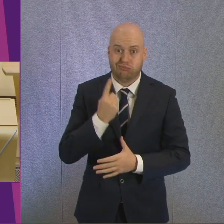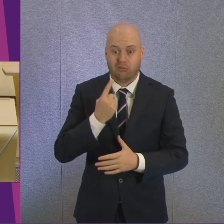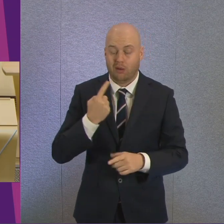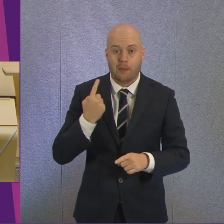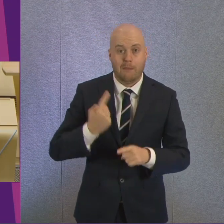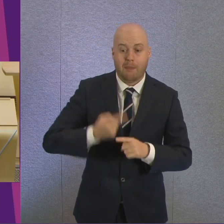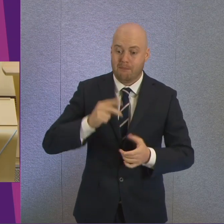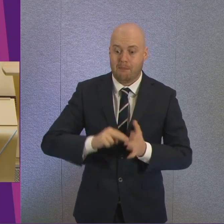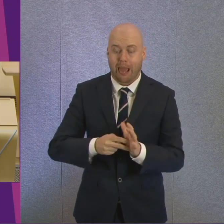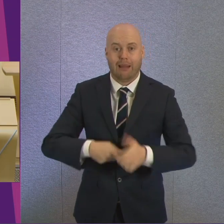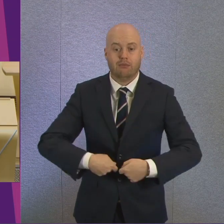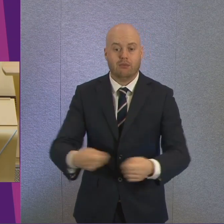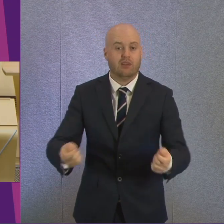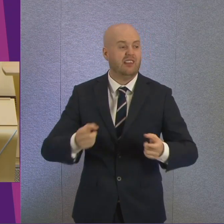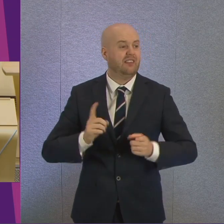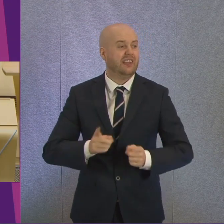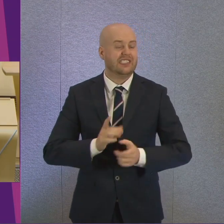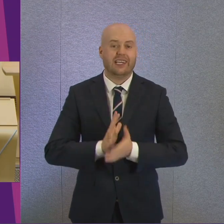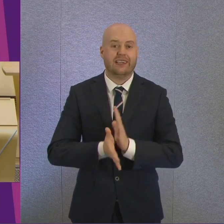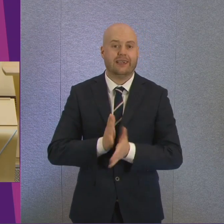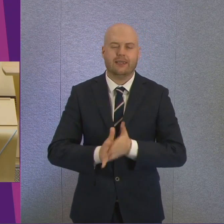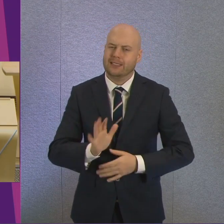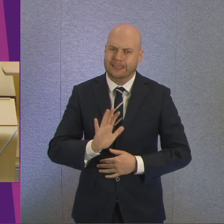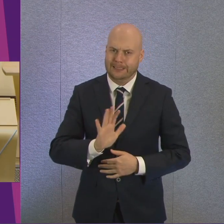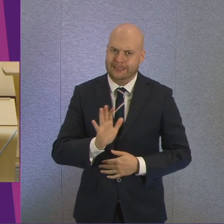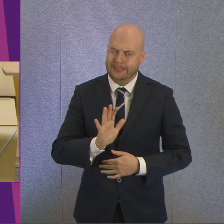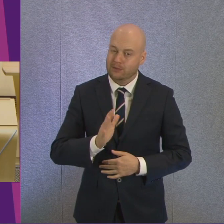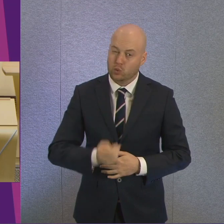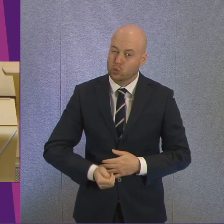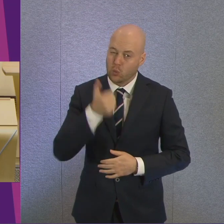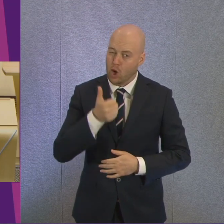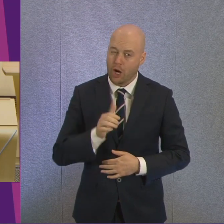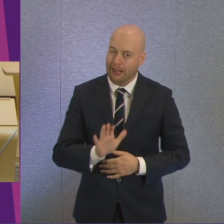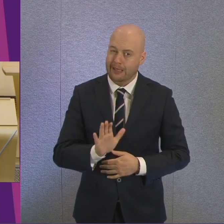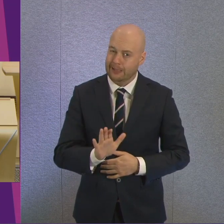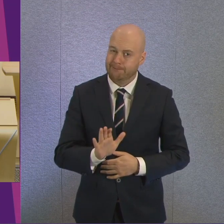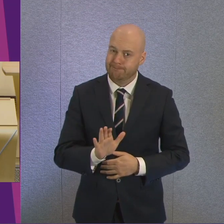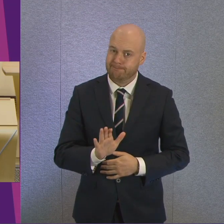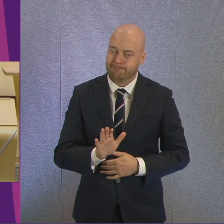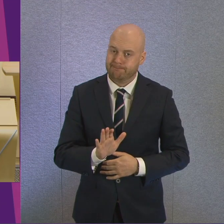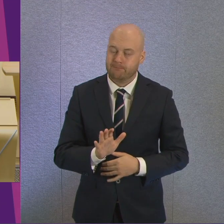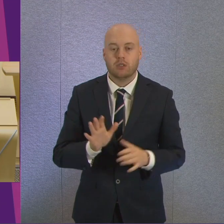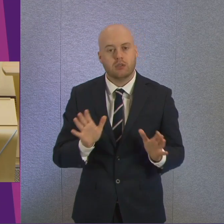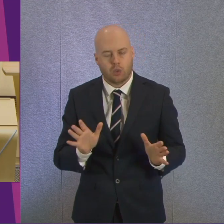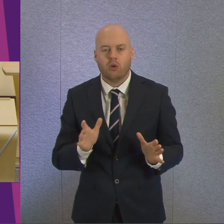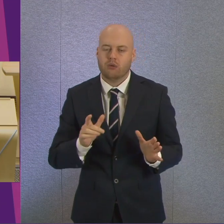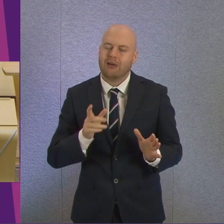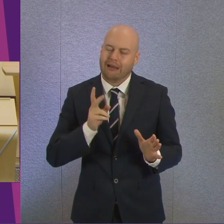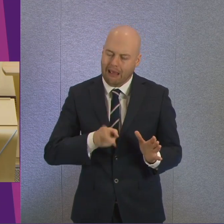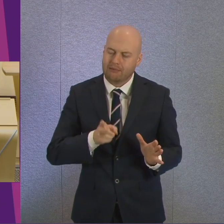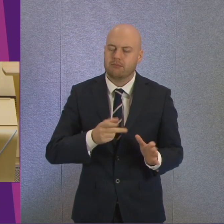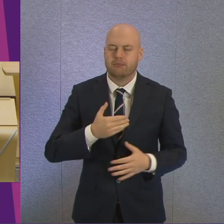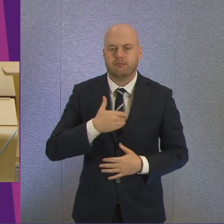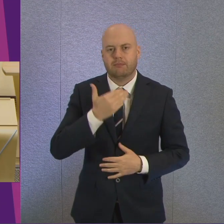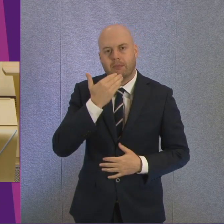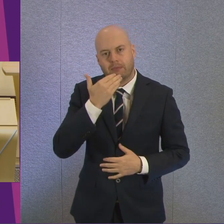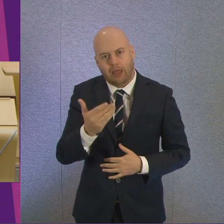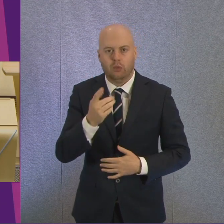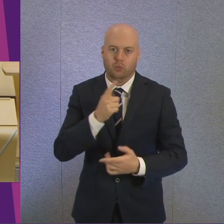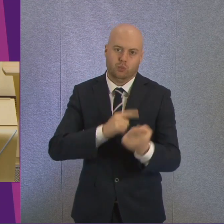too early to be able to set out that level of detail. So again, I thank the people of Scotland for